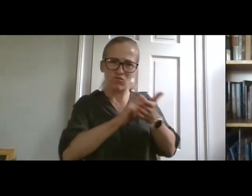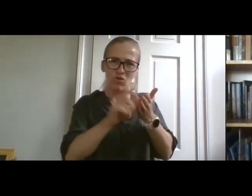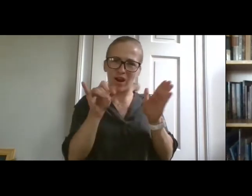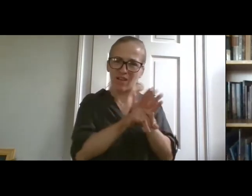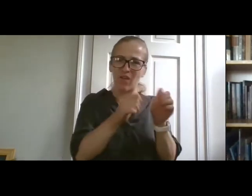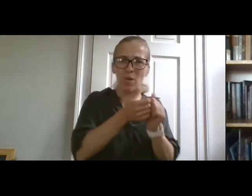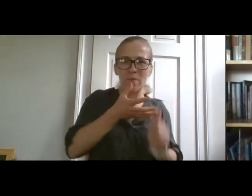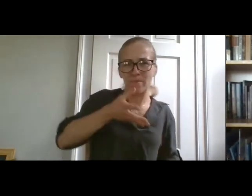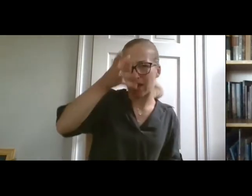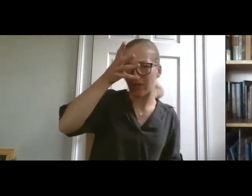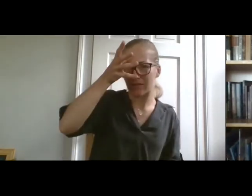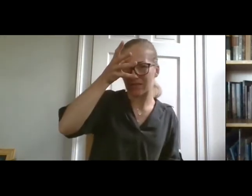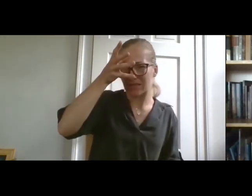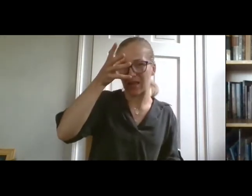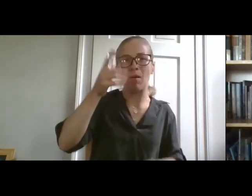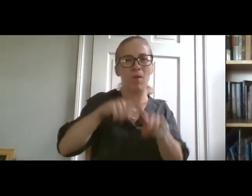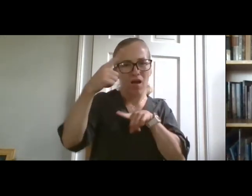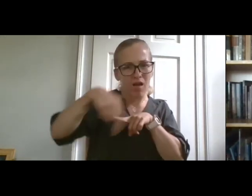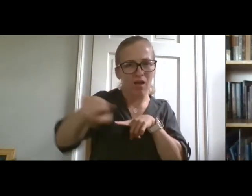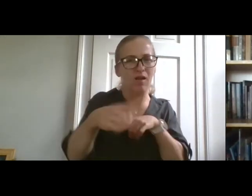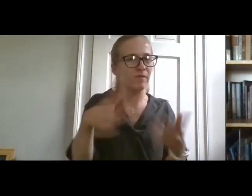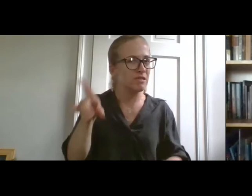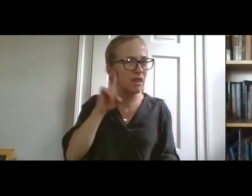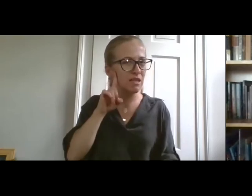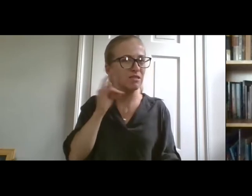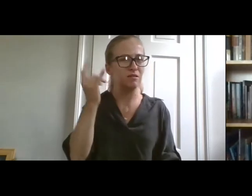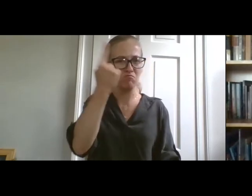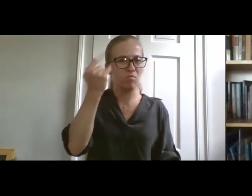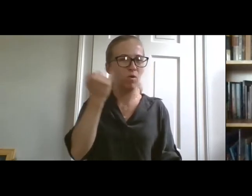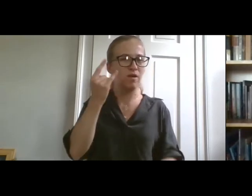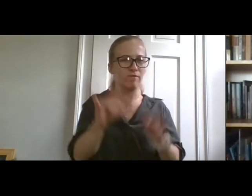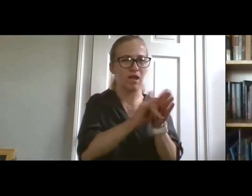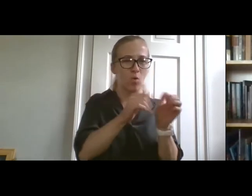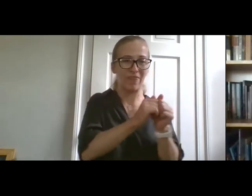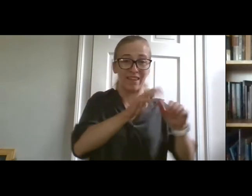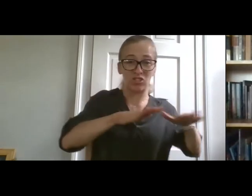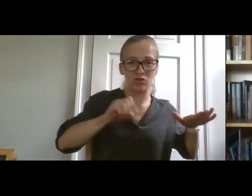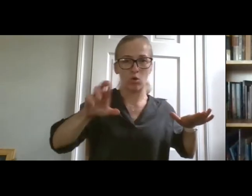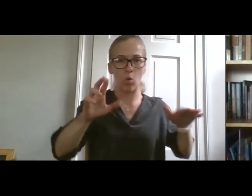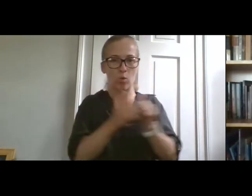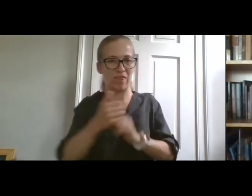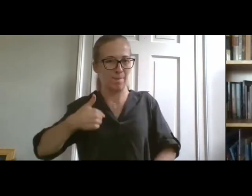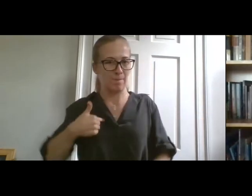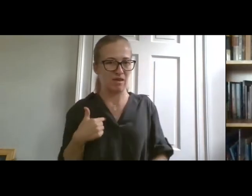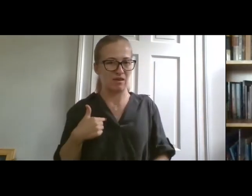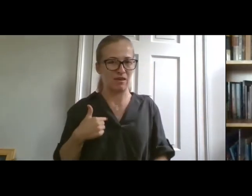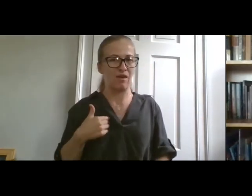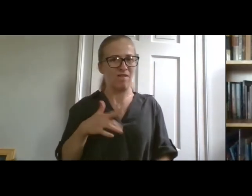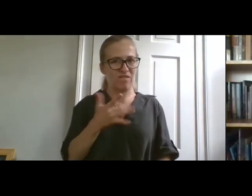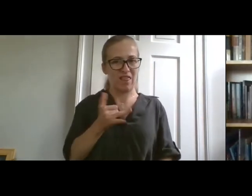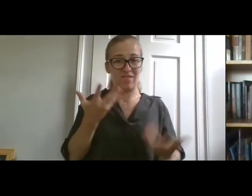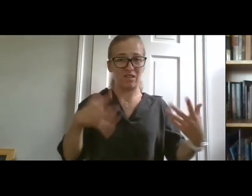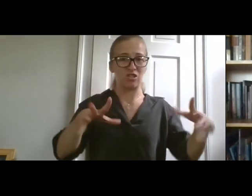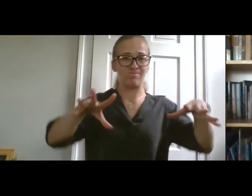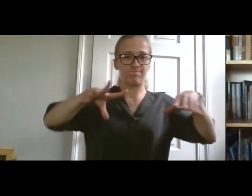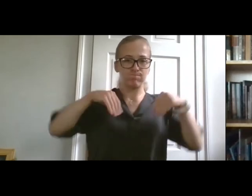listening, except for fellow faculty, if you too will identify with the children in this story, and the sense that you have inherited the earth in such a